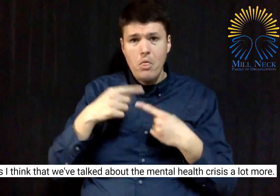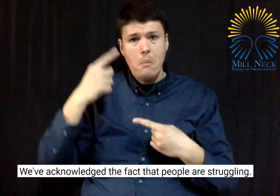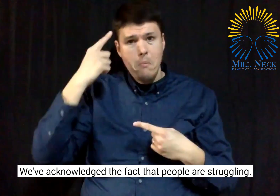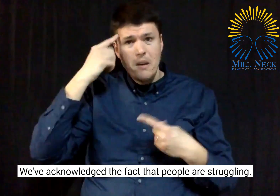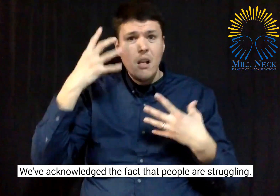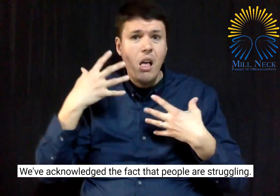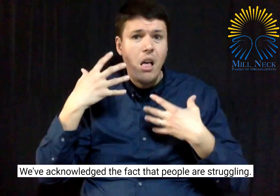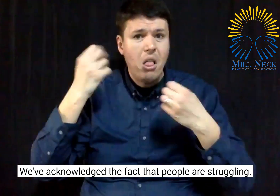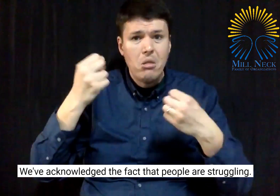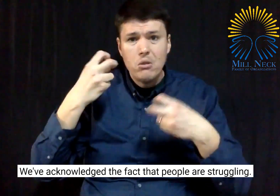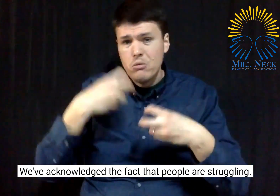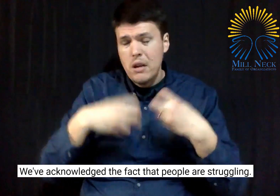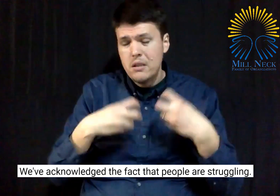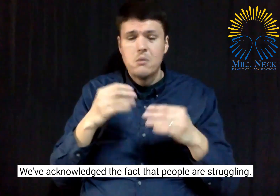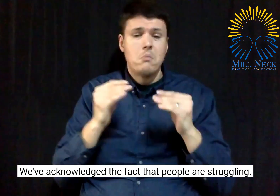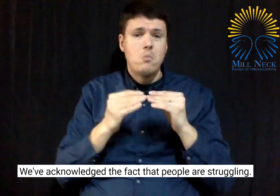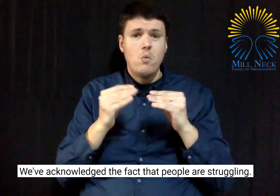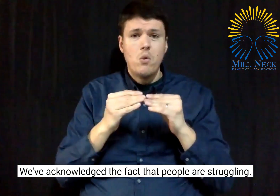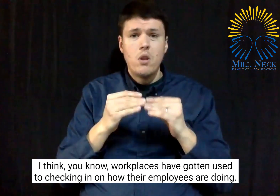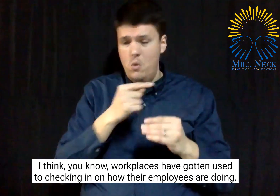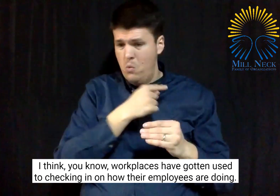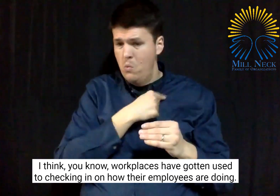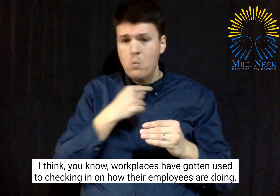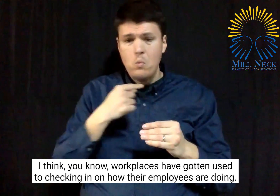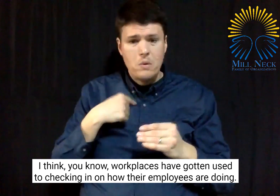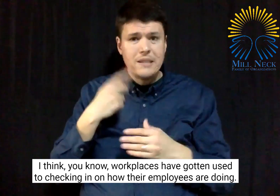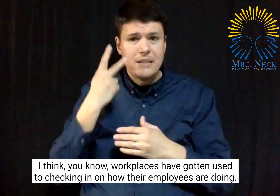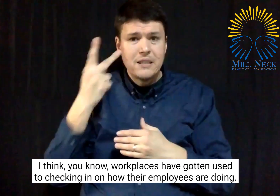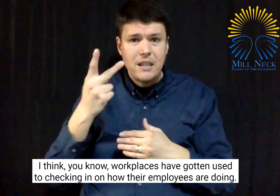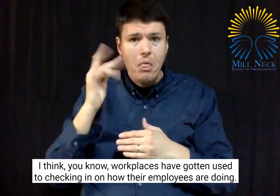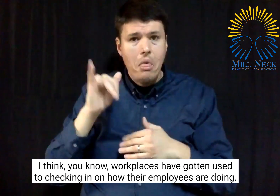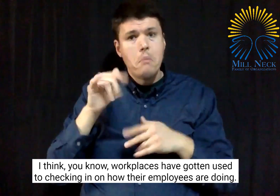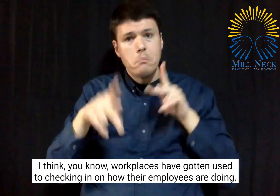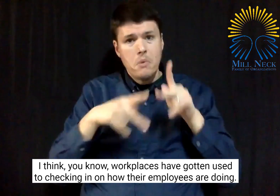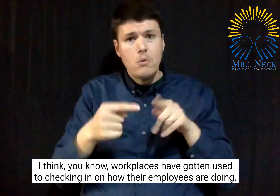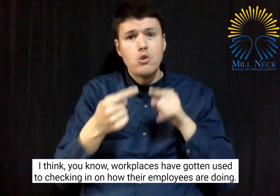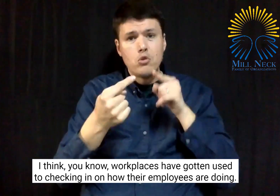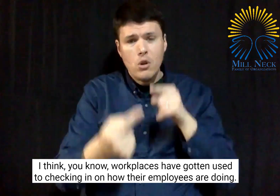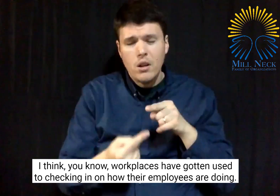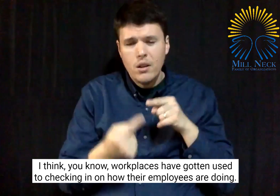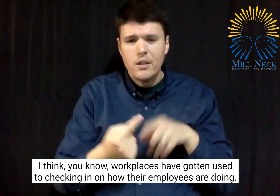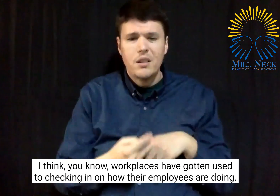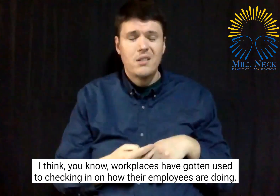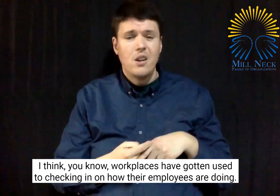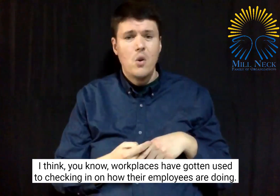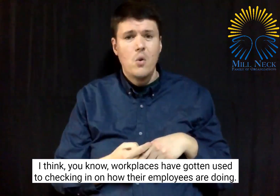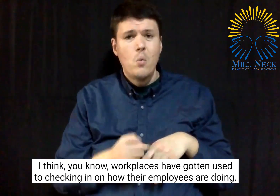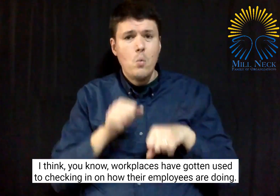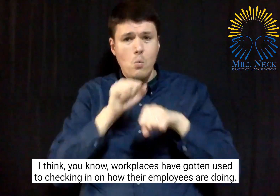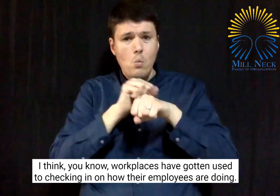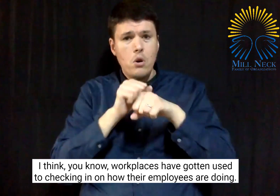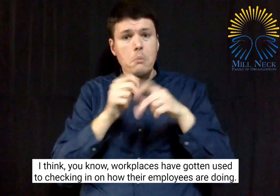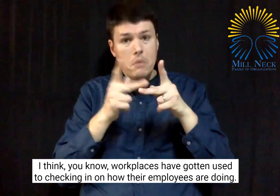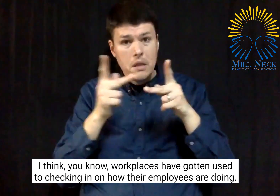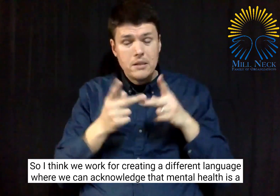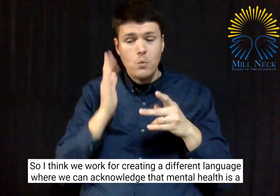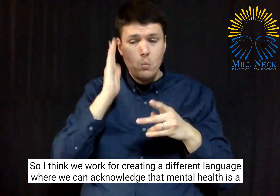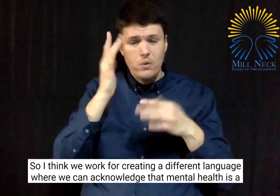We've acknowledged the fact that people are struggling. I think, workplaces have gotten used to checking in on how their employees are doing. So I think